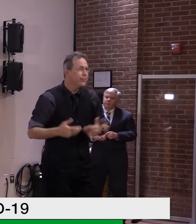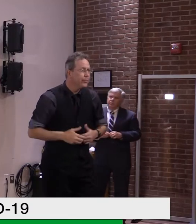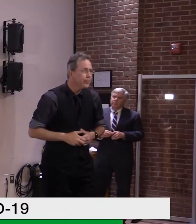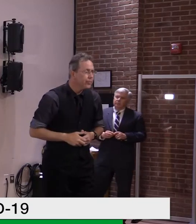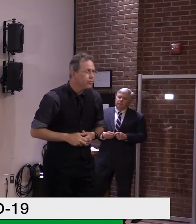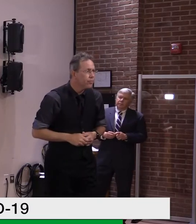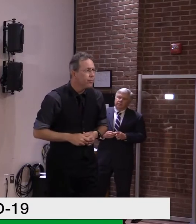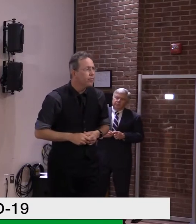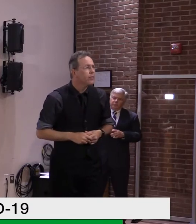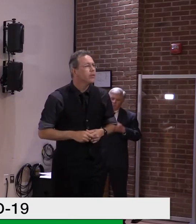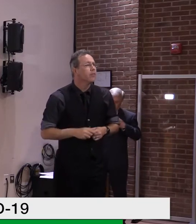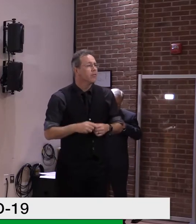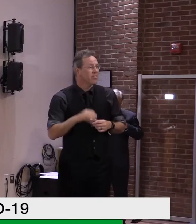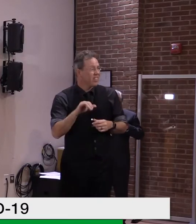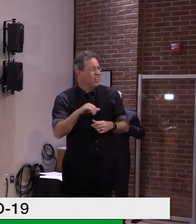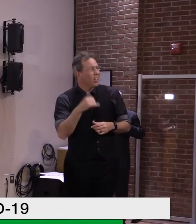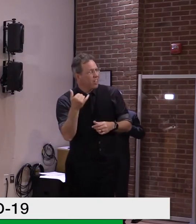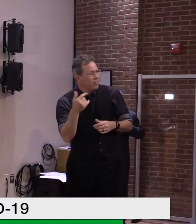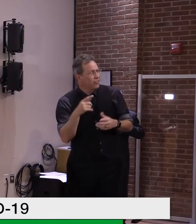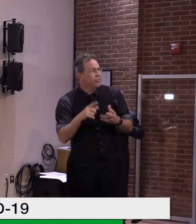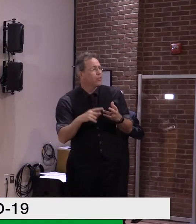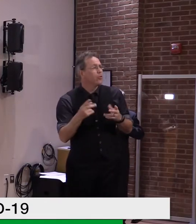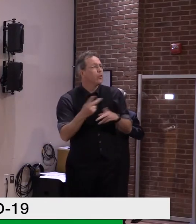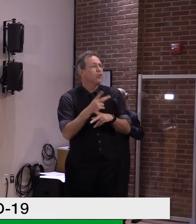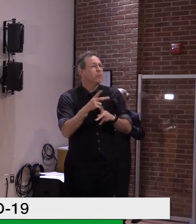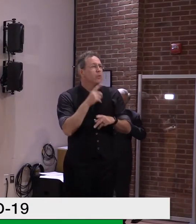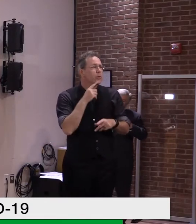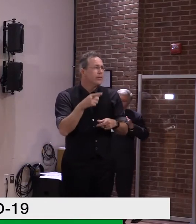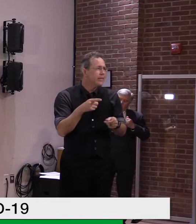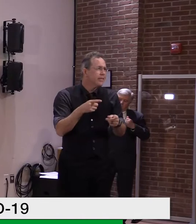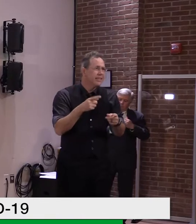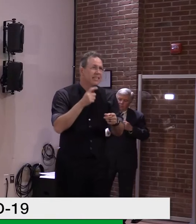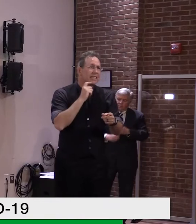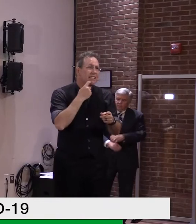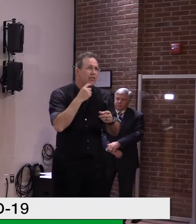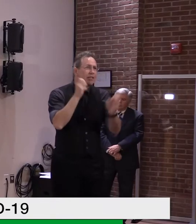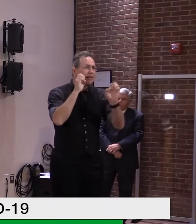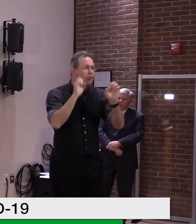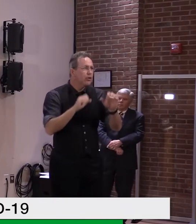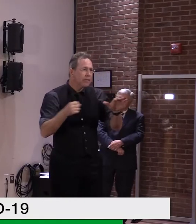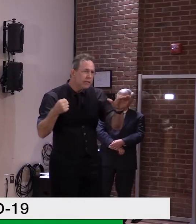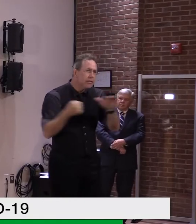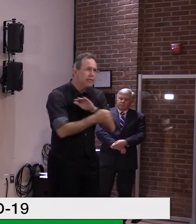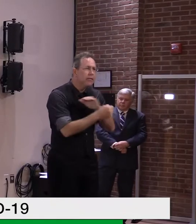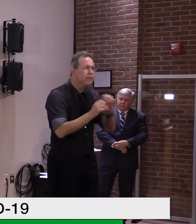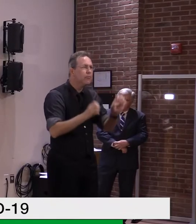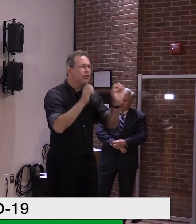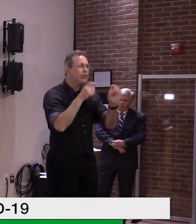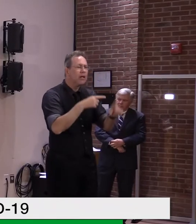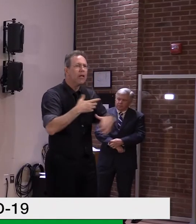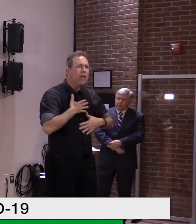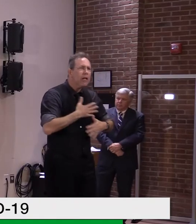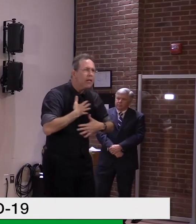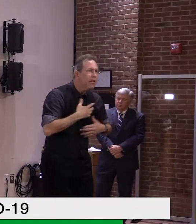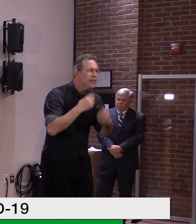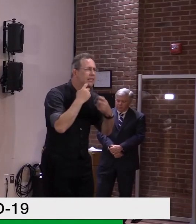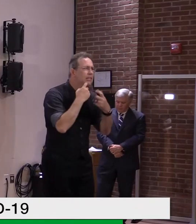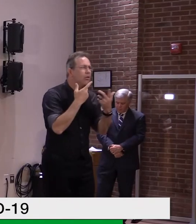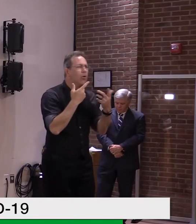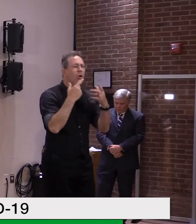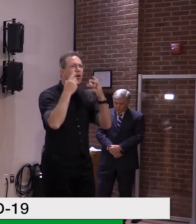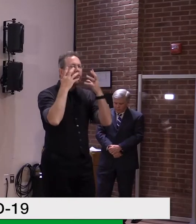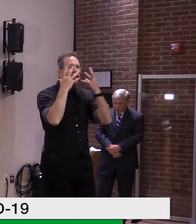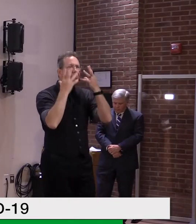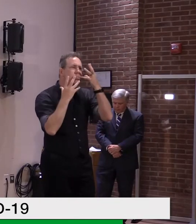present with emergency-type symptoms because they were fearing an encounter with the healthcare system and